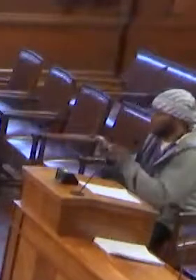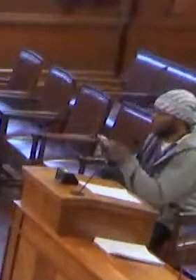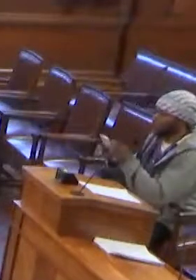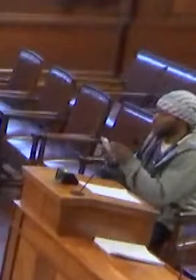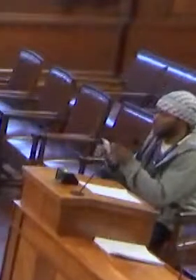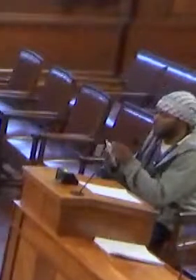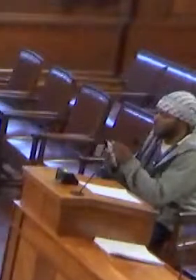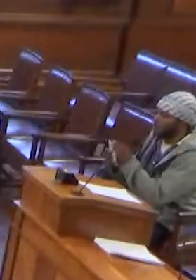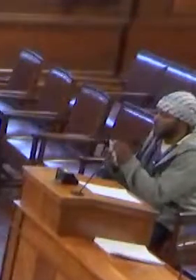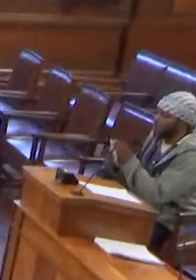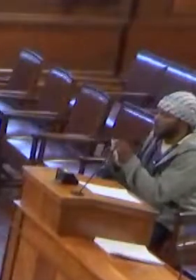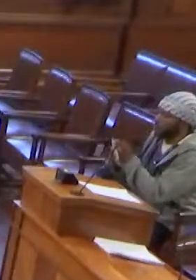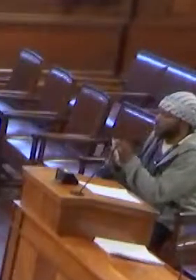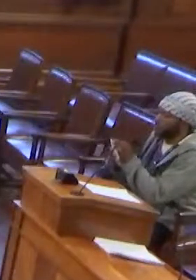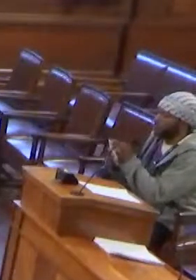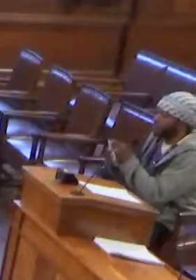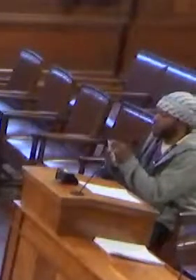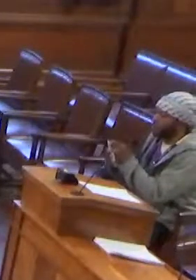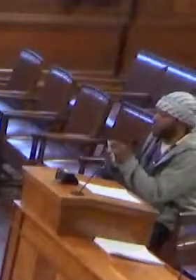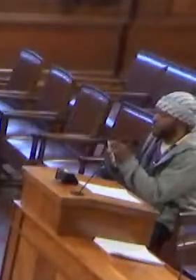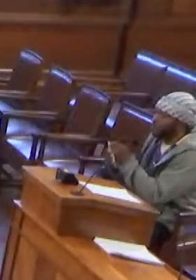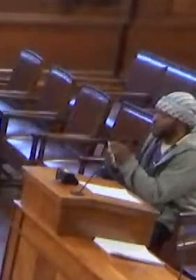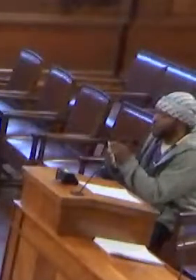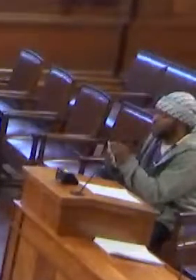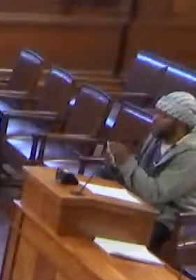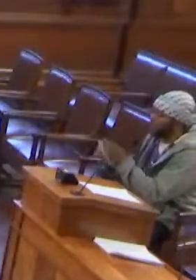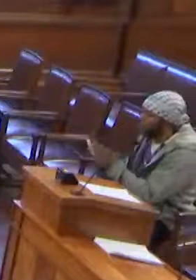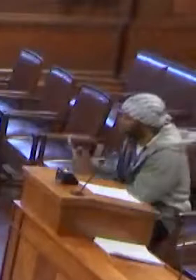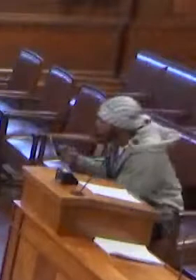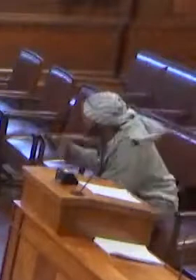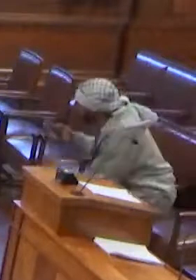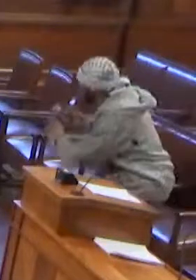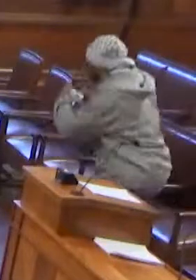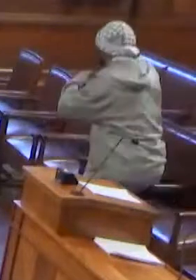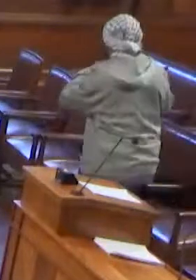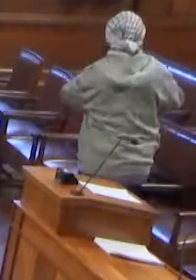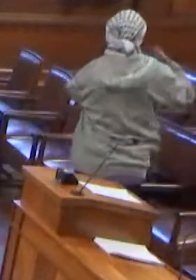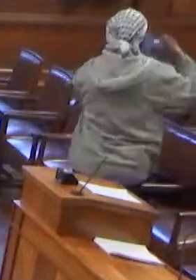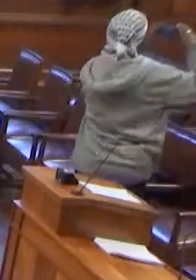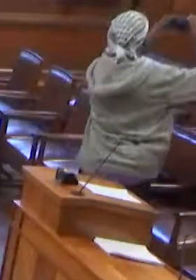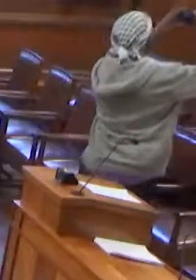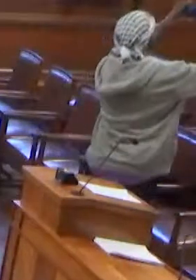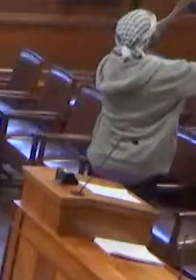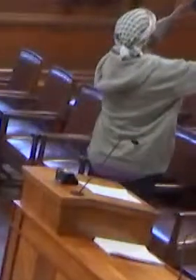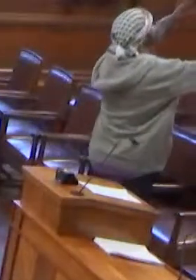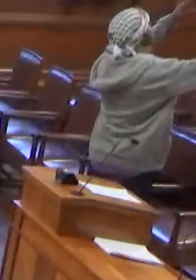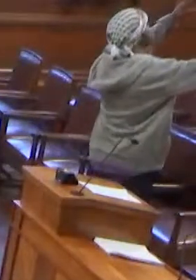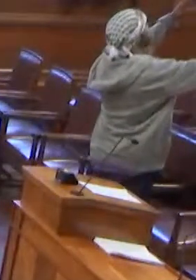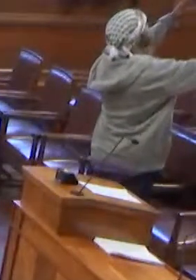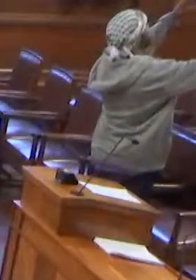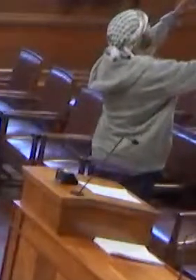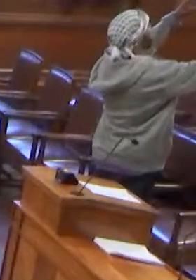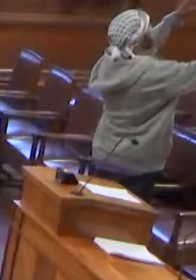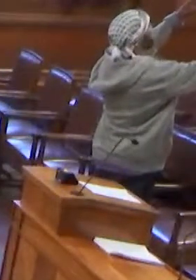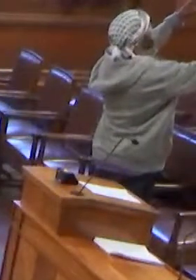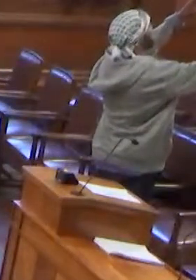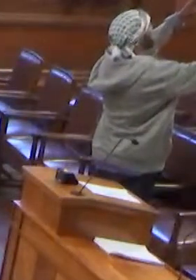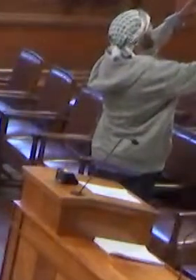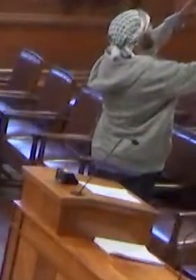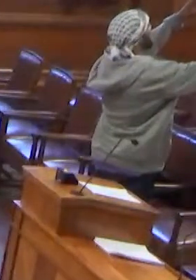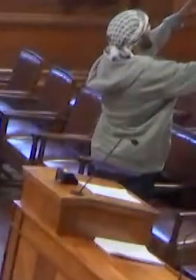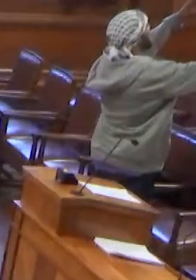with discussion? Second, Ms. Gross. I'm supportive, I'm sorry. This is just one of the, handicap